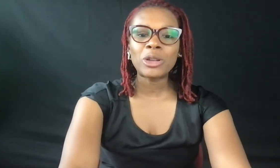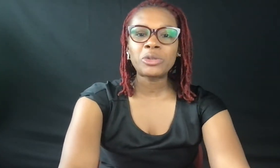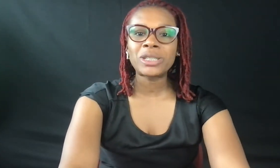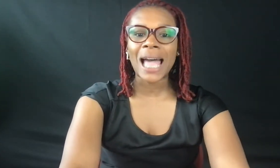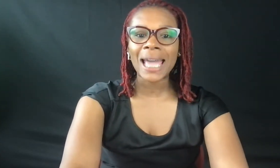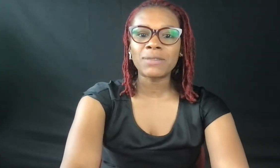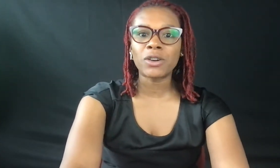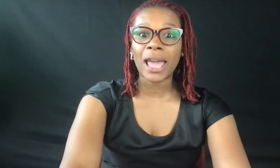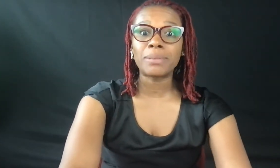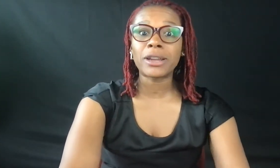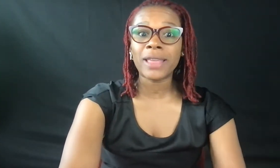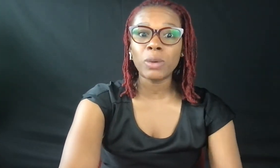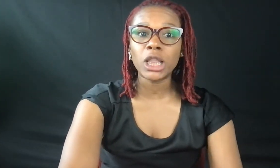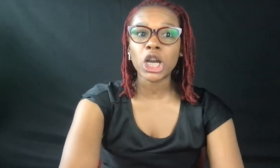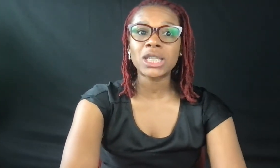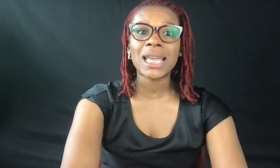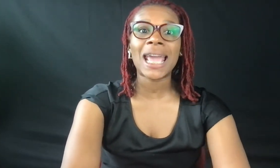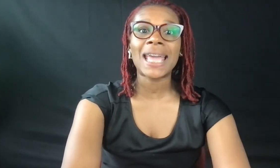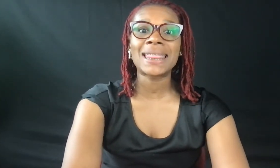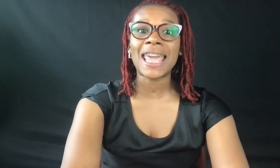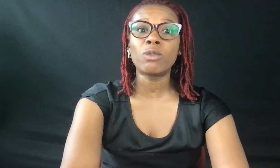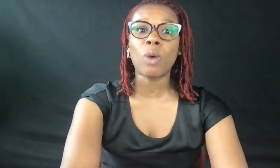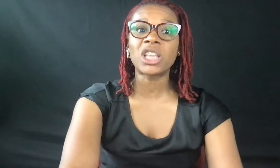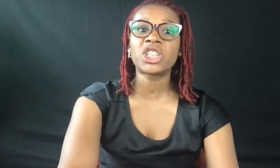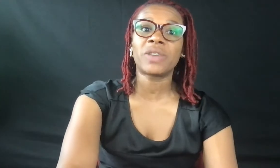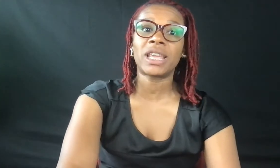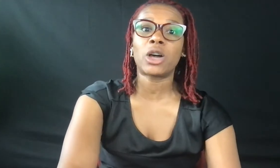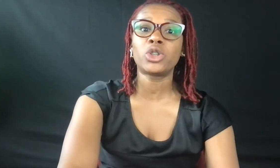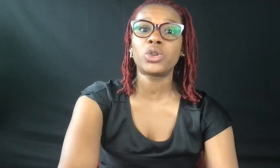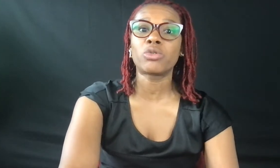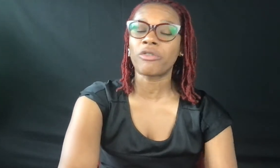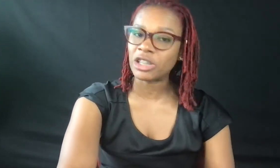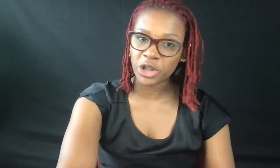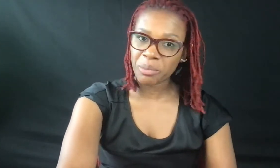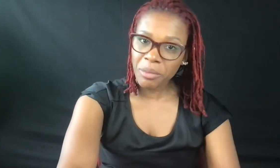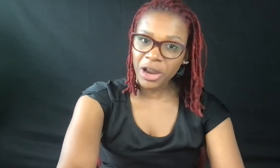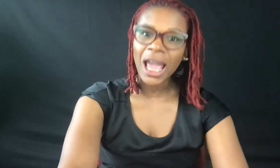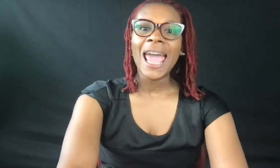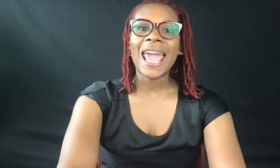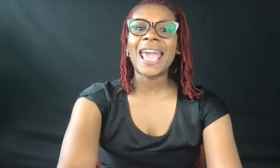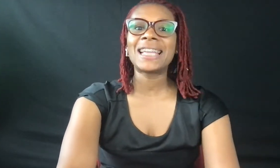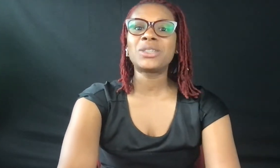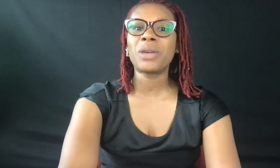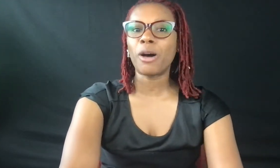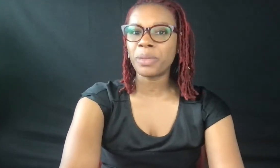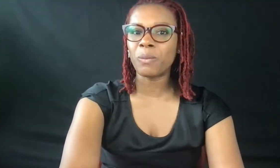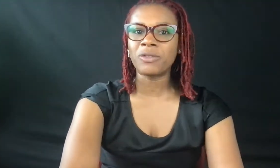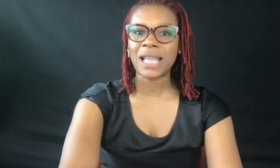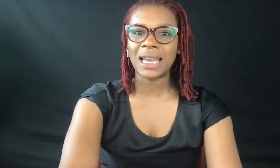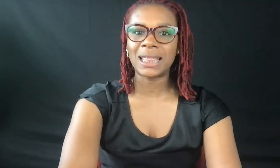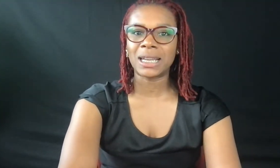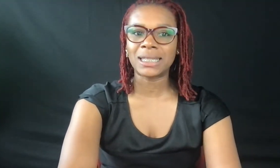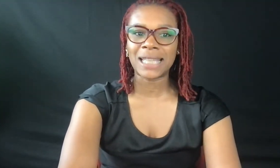to sign the vocabulary that we learned and they can watch the video to refresh their memory and to help them with signing their